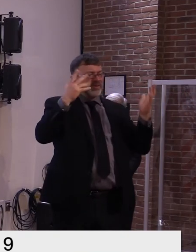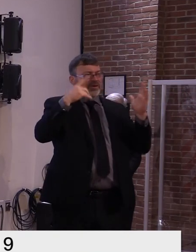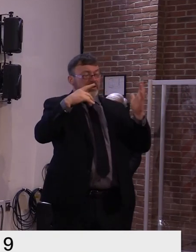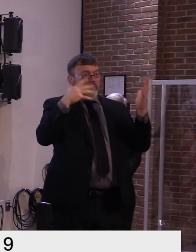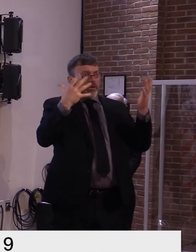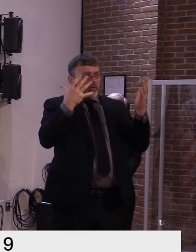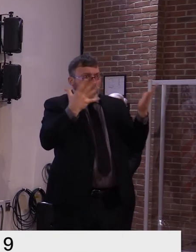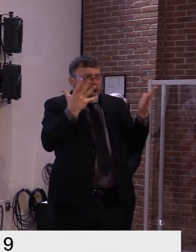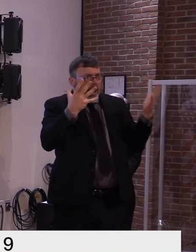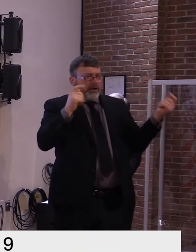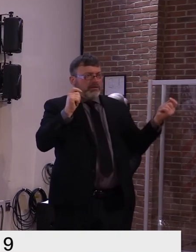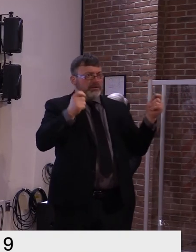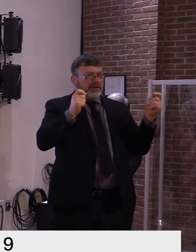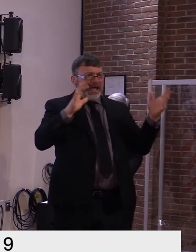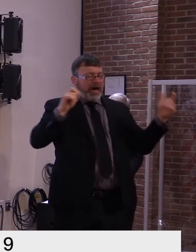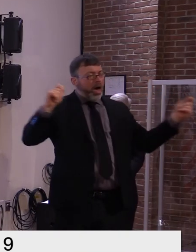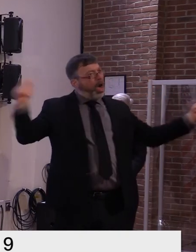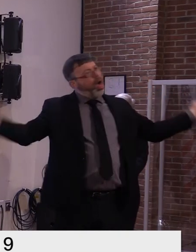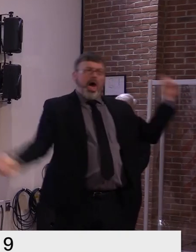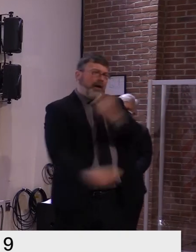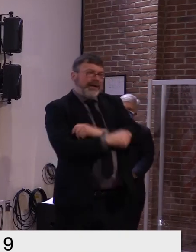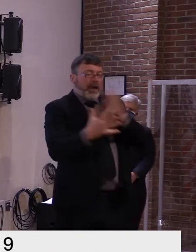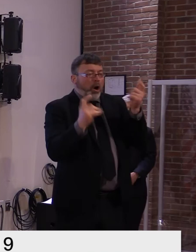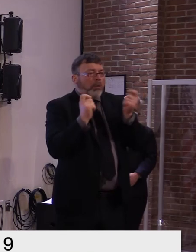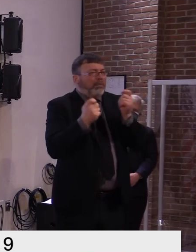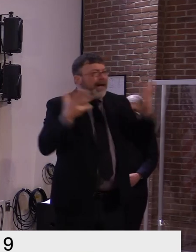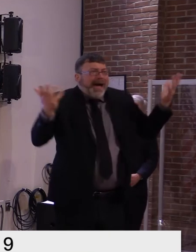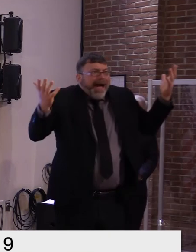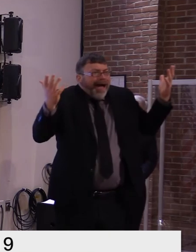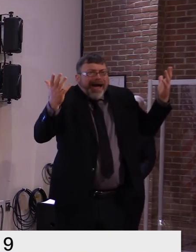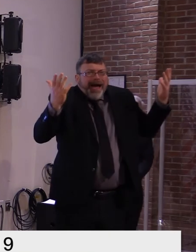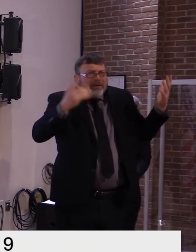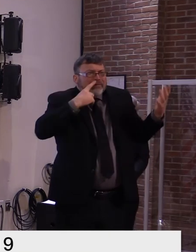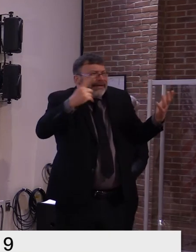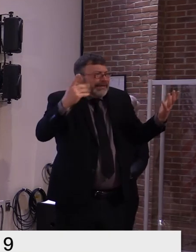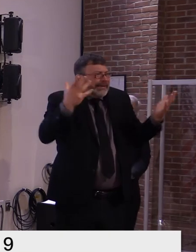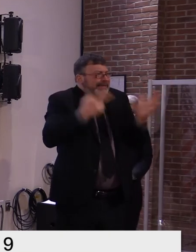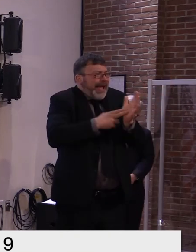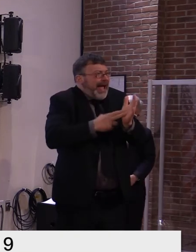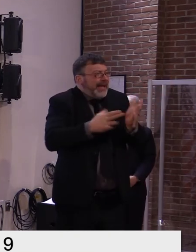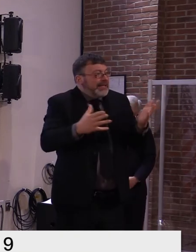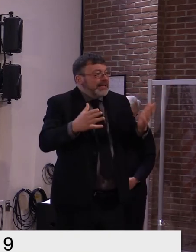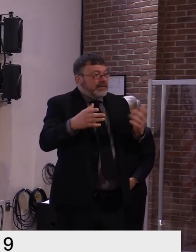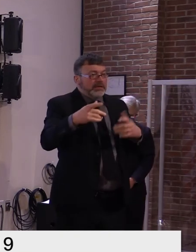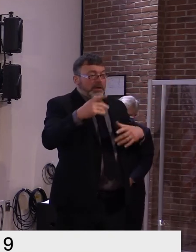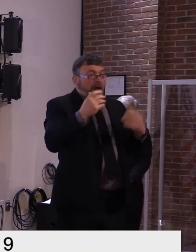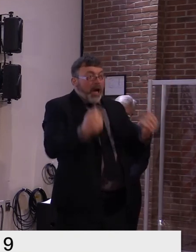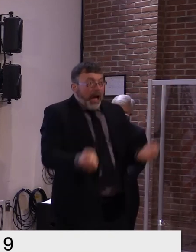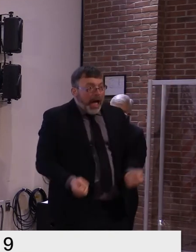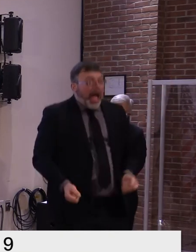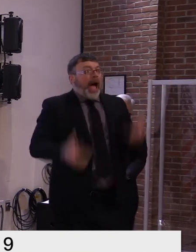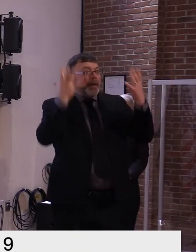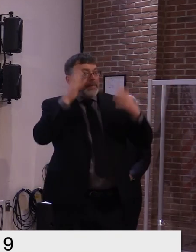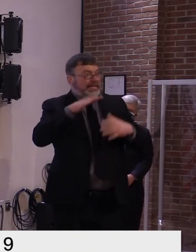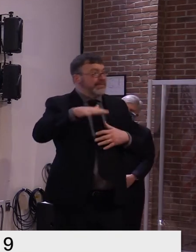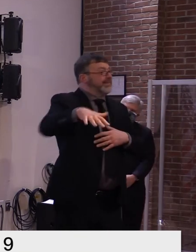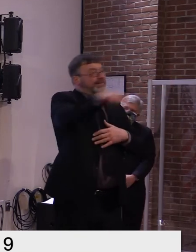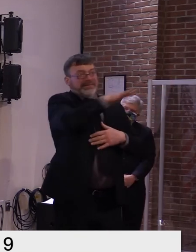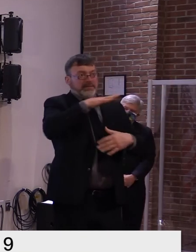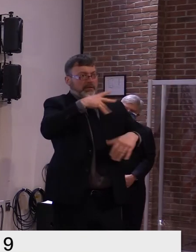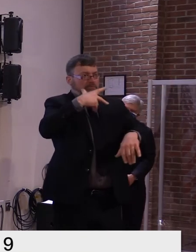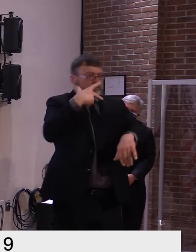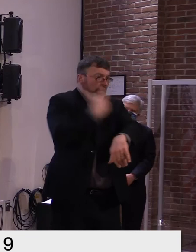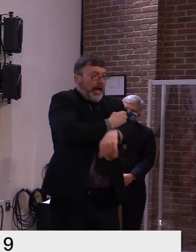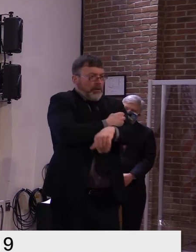place anymore because a sufficient number of people have been vaccinated, because we've been able to suppress the virus by all